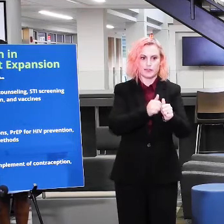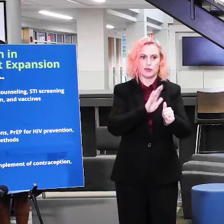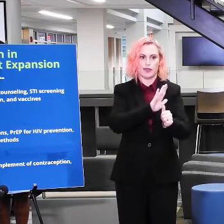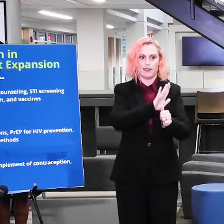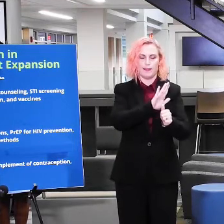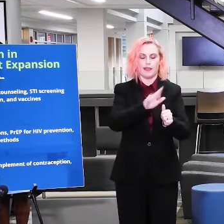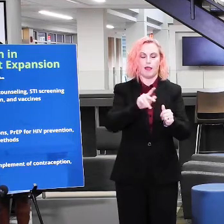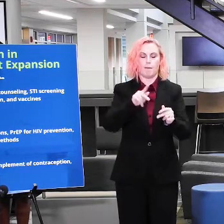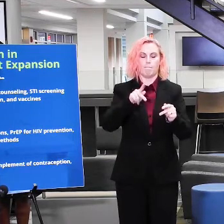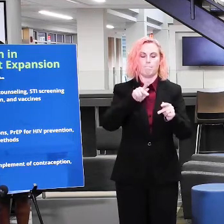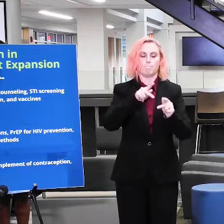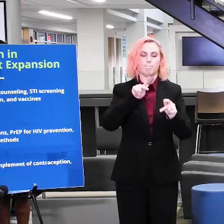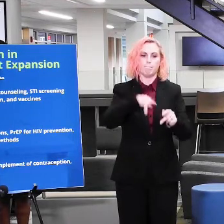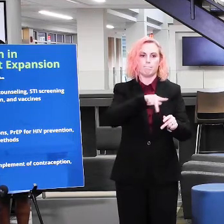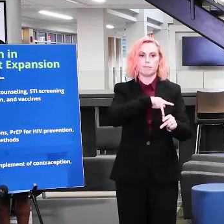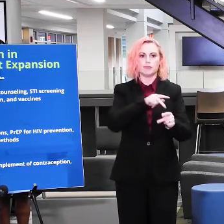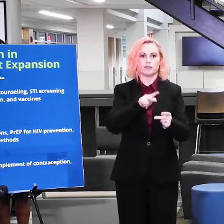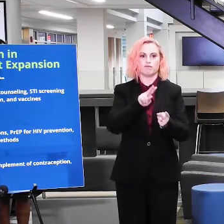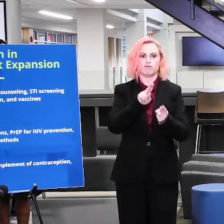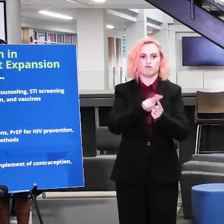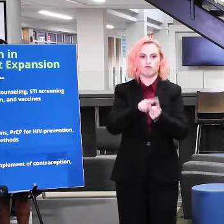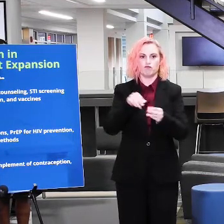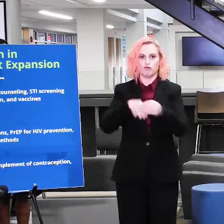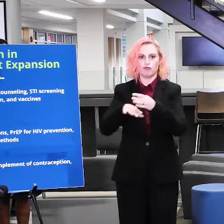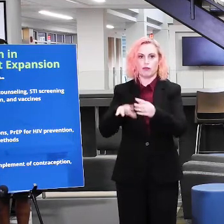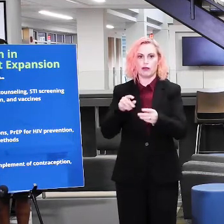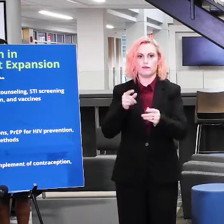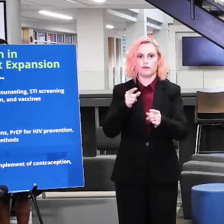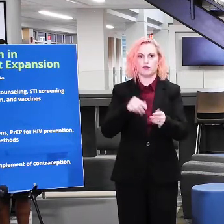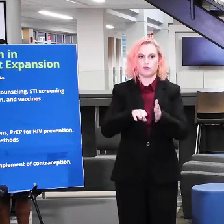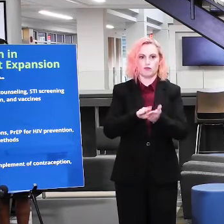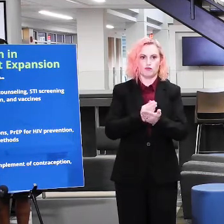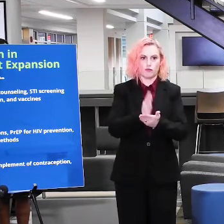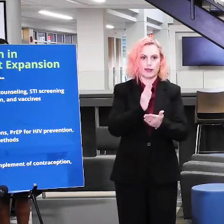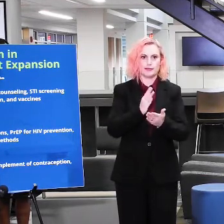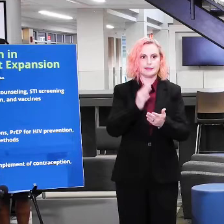necessary. Under Maryland state law, access to